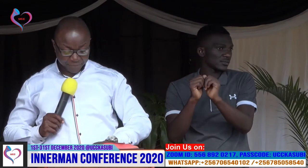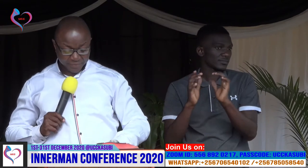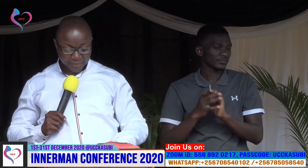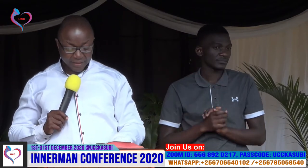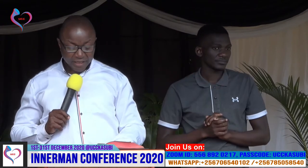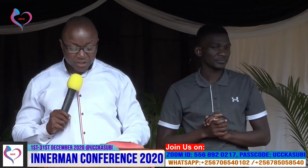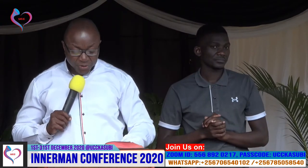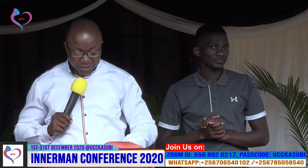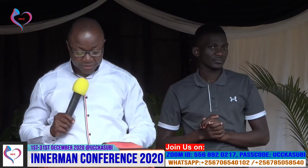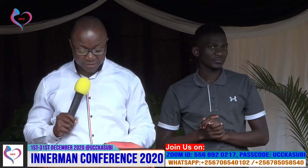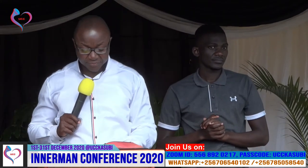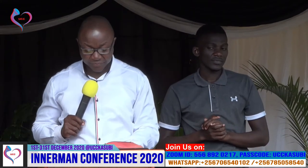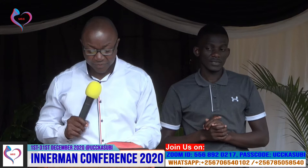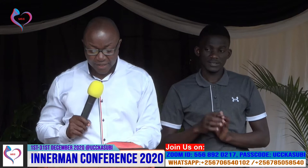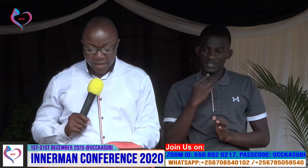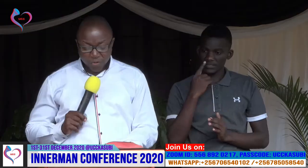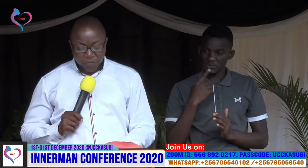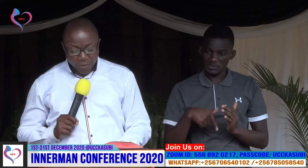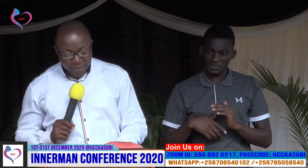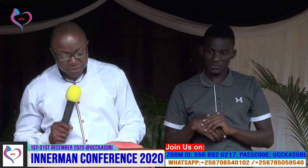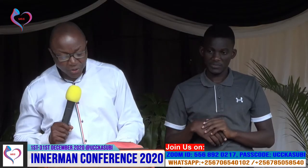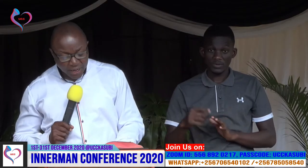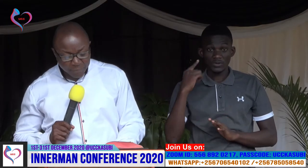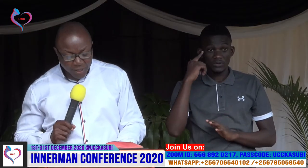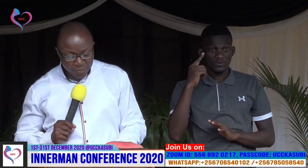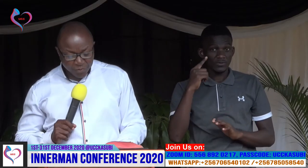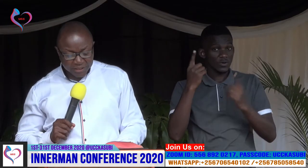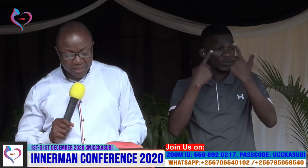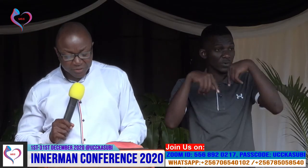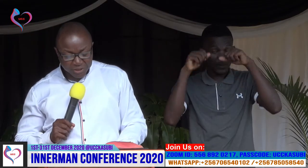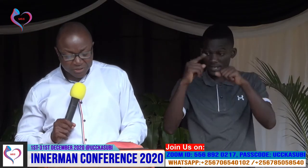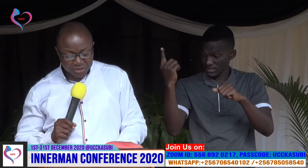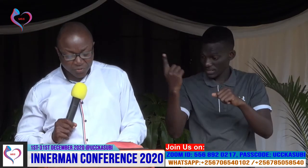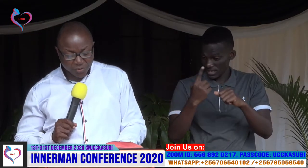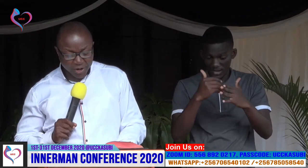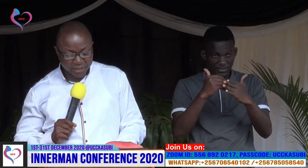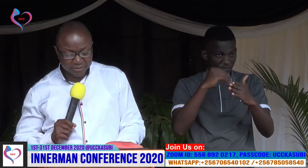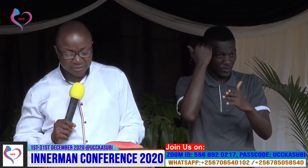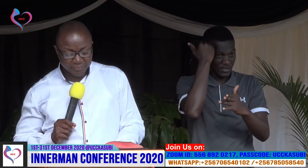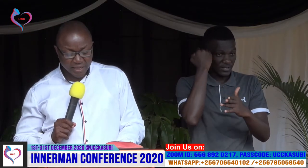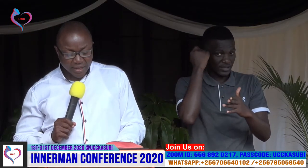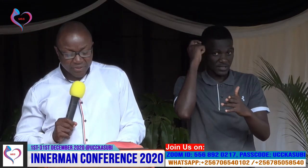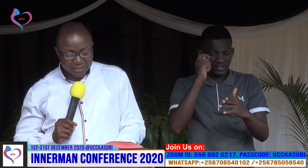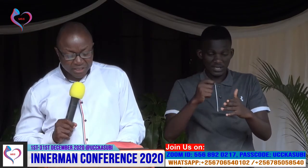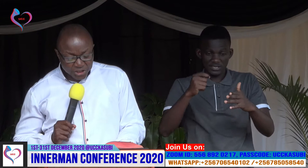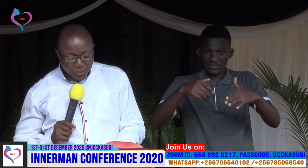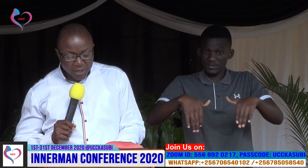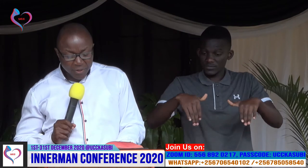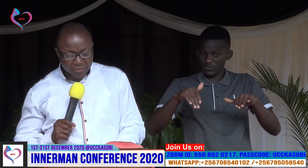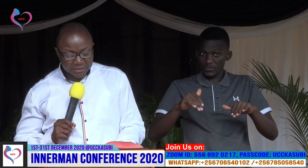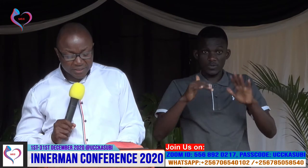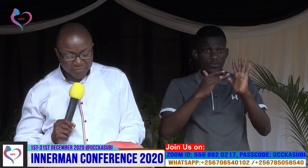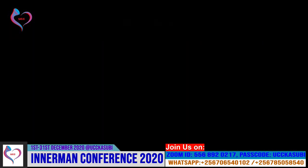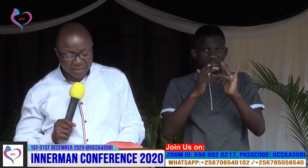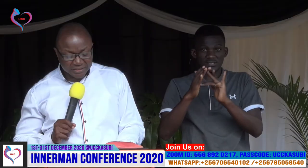10. It reads, "For we must all appear before the judgment seat of Christ, that each one